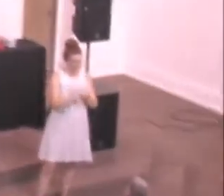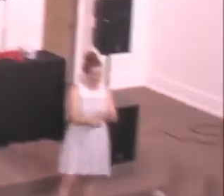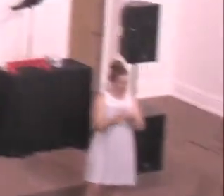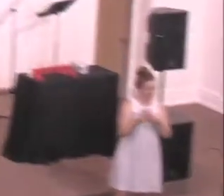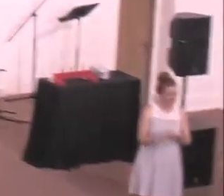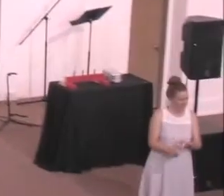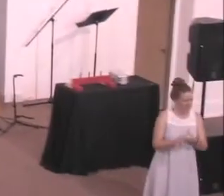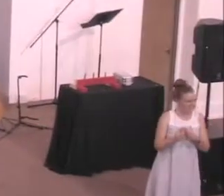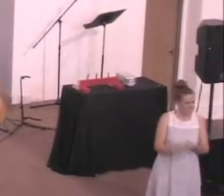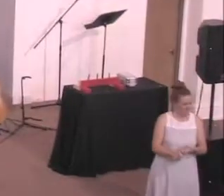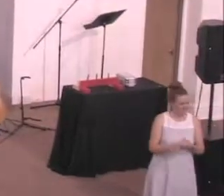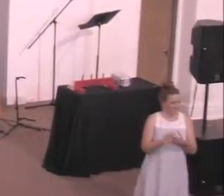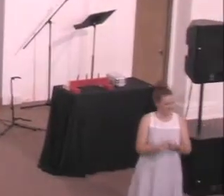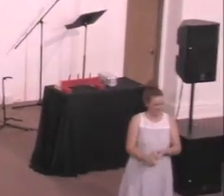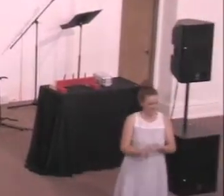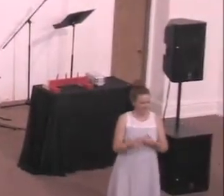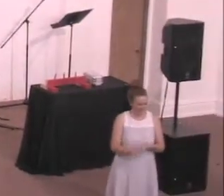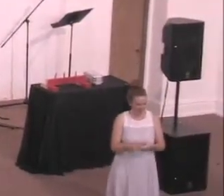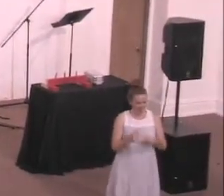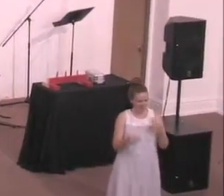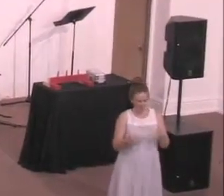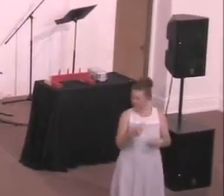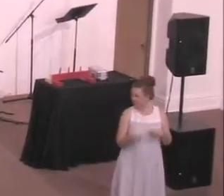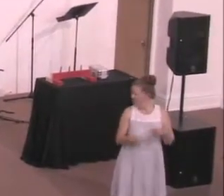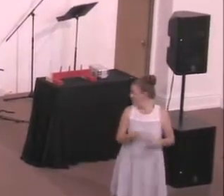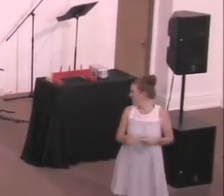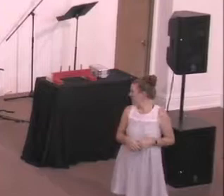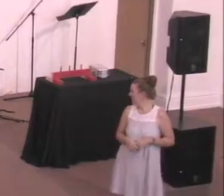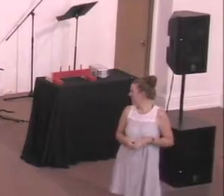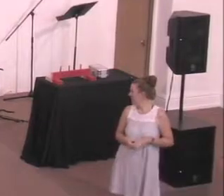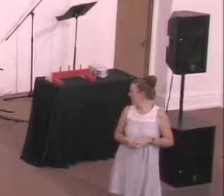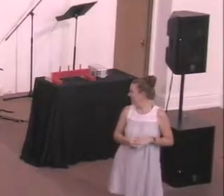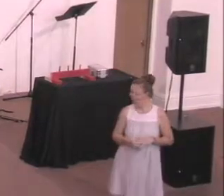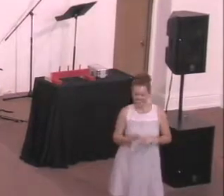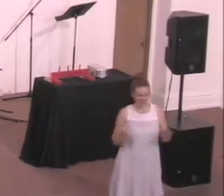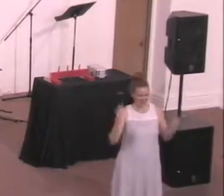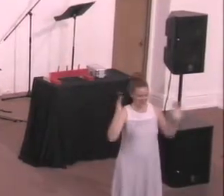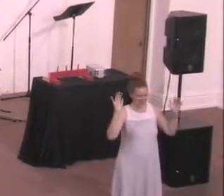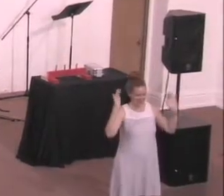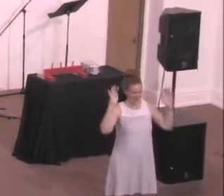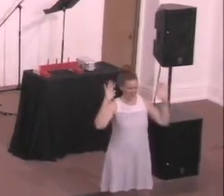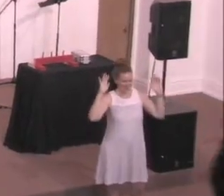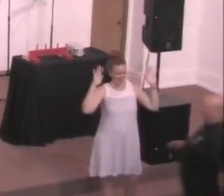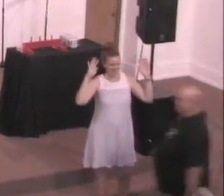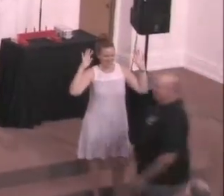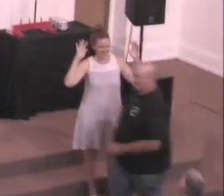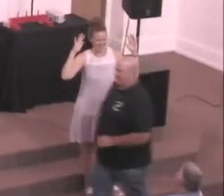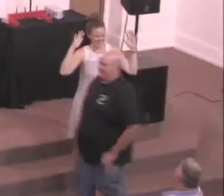Woo!